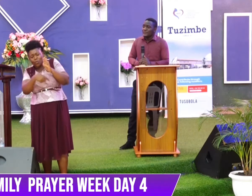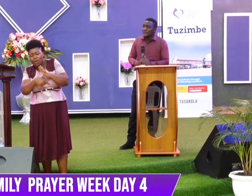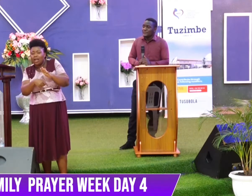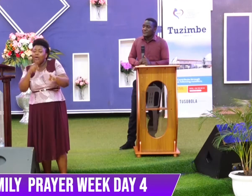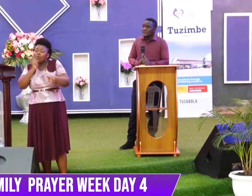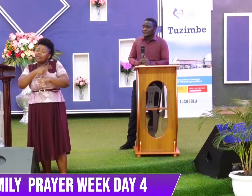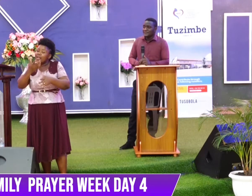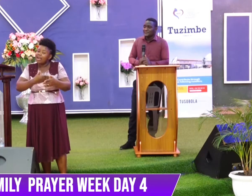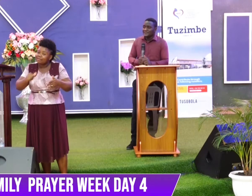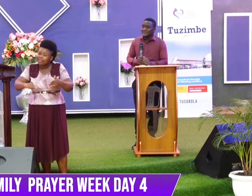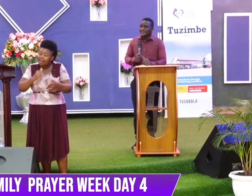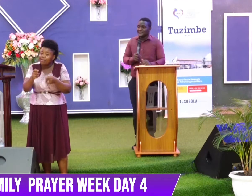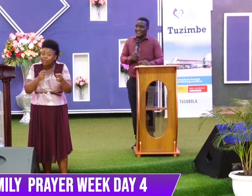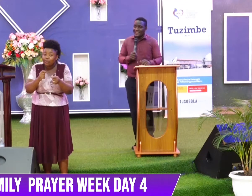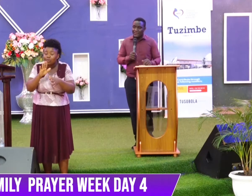Self-control.